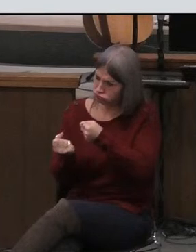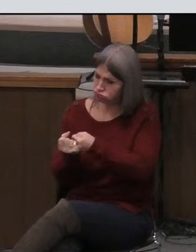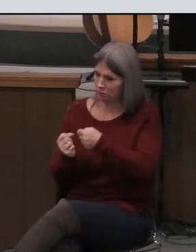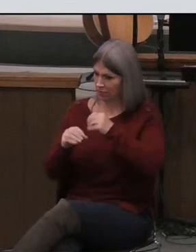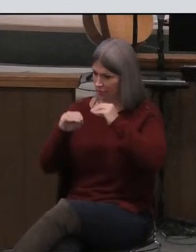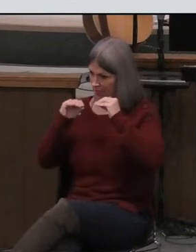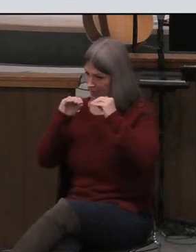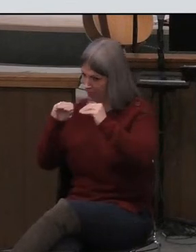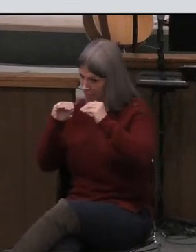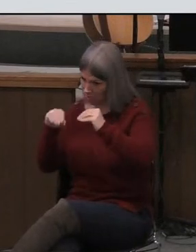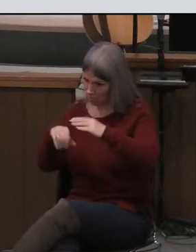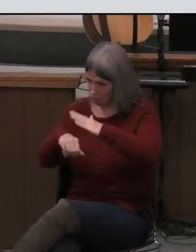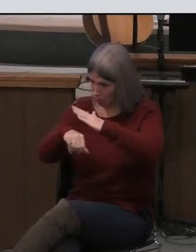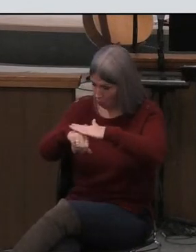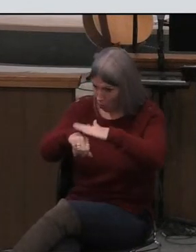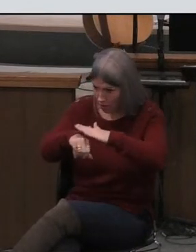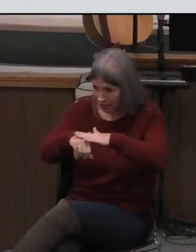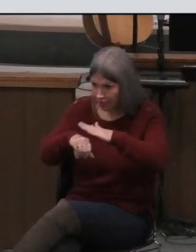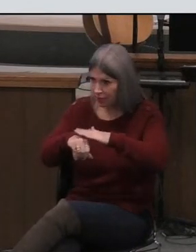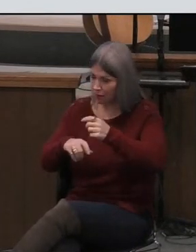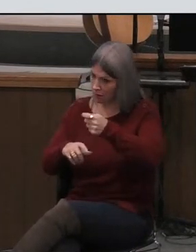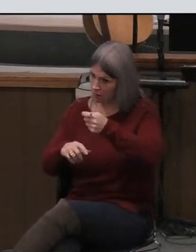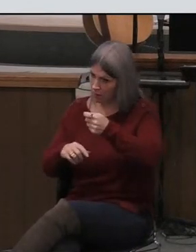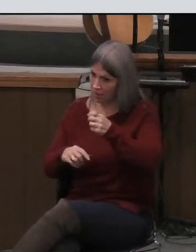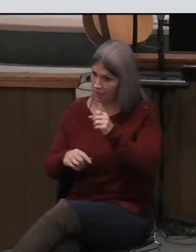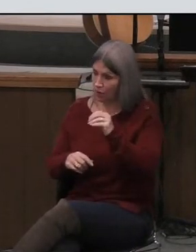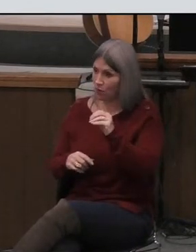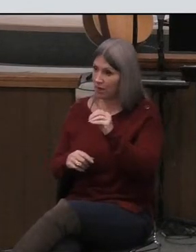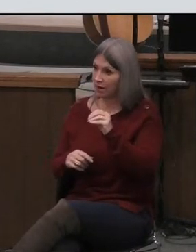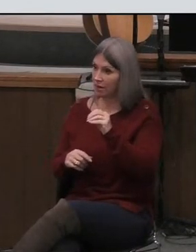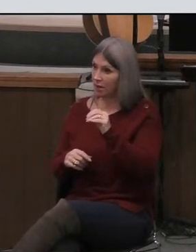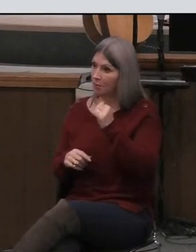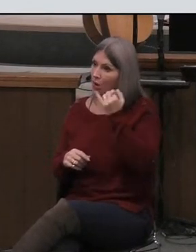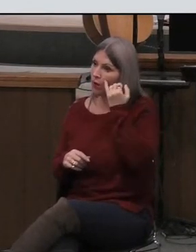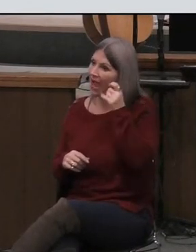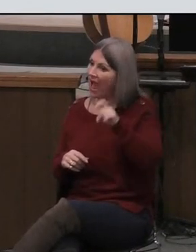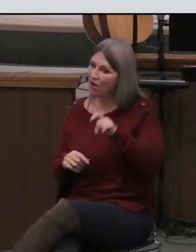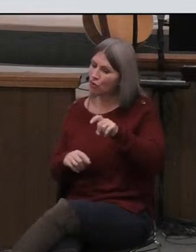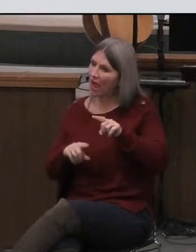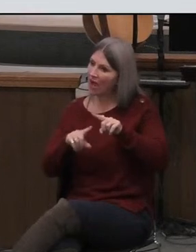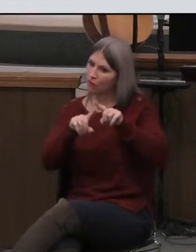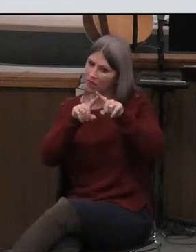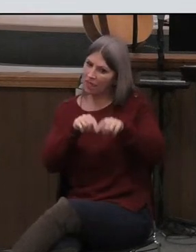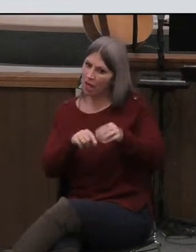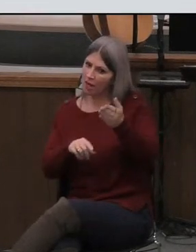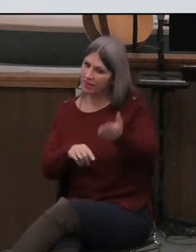Exhortation and warning are of little use when there is no sound instruction.